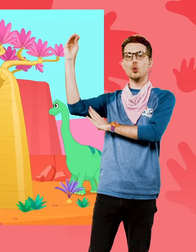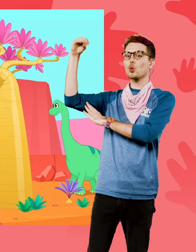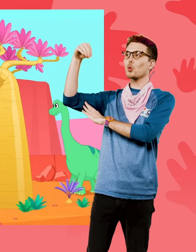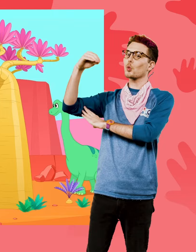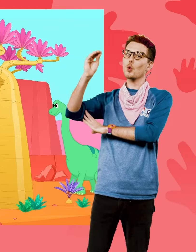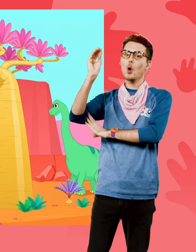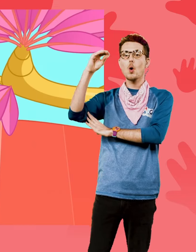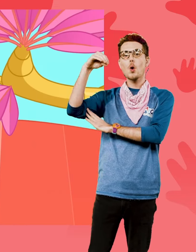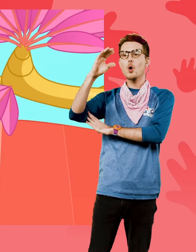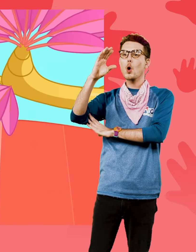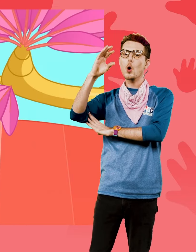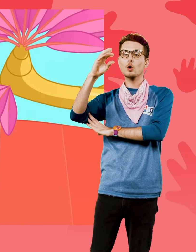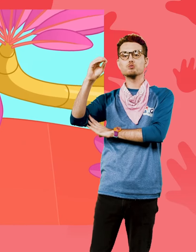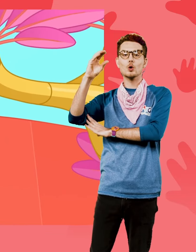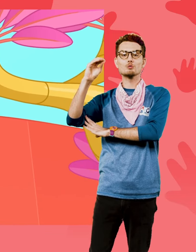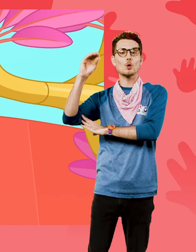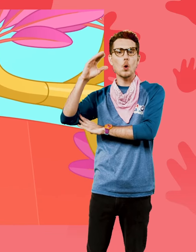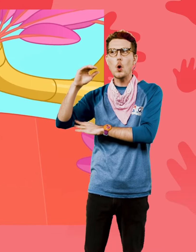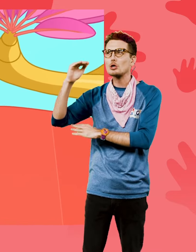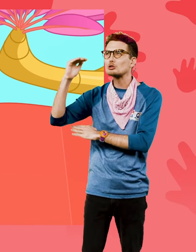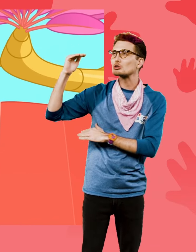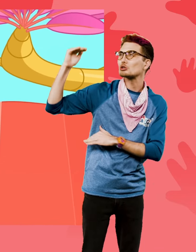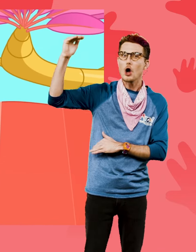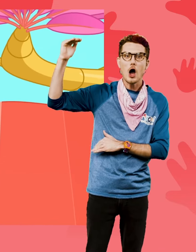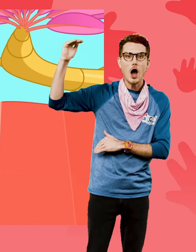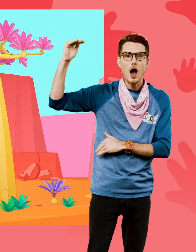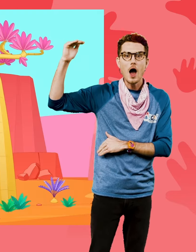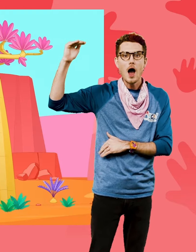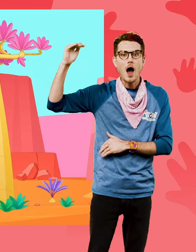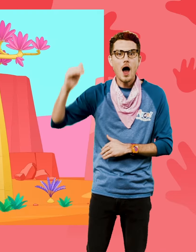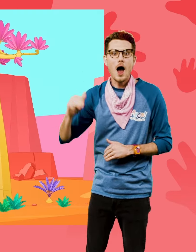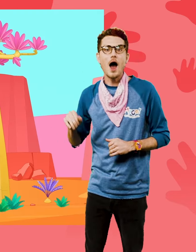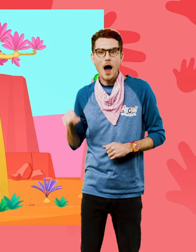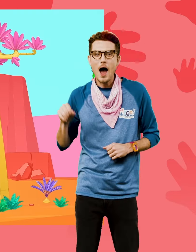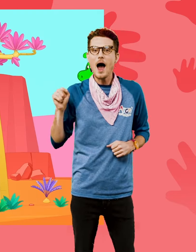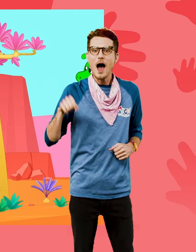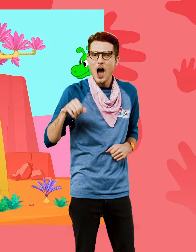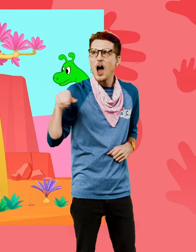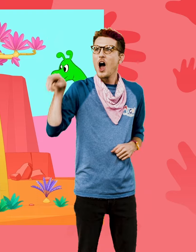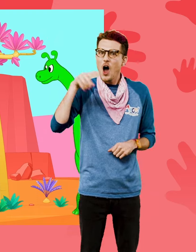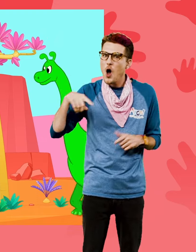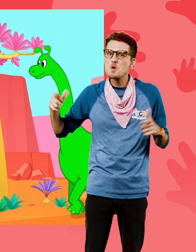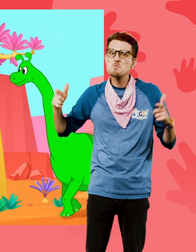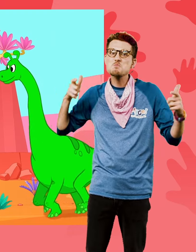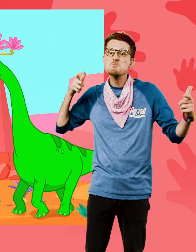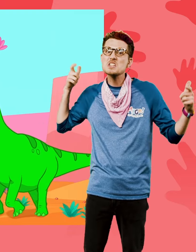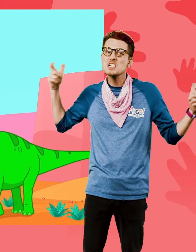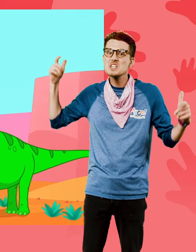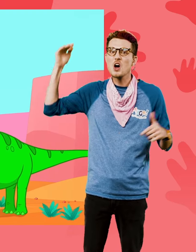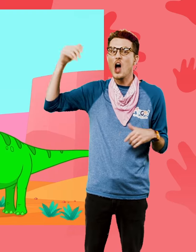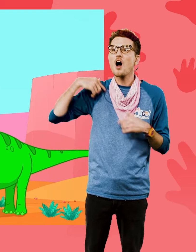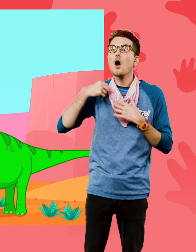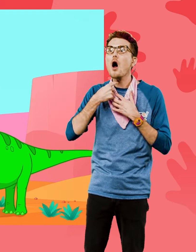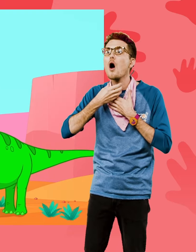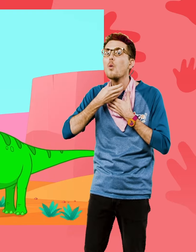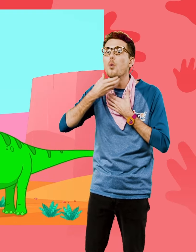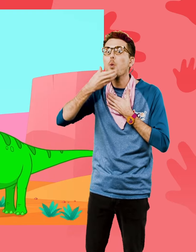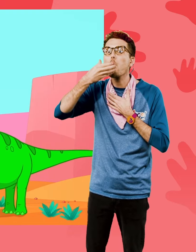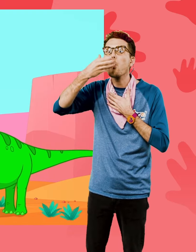Argentinosauruses. So big! Yes, Morphle, they are very big and have really long